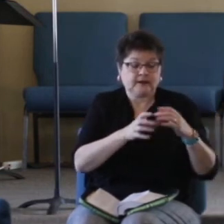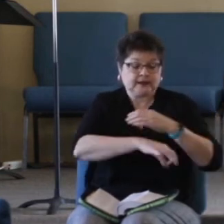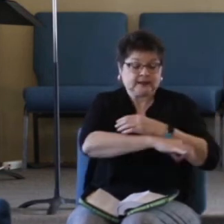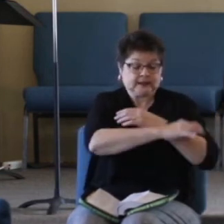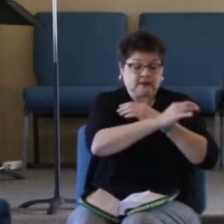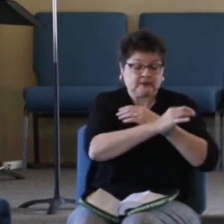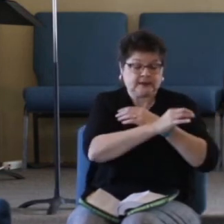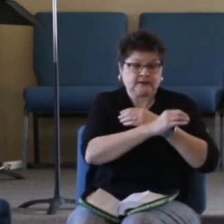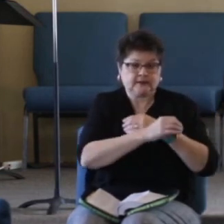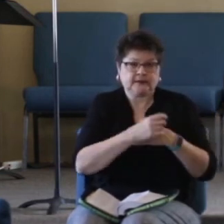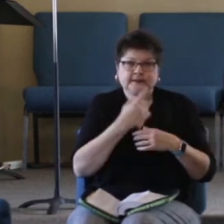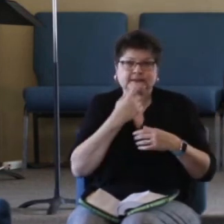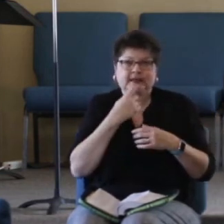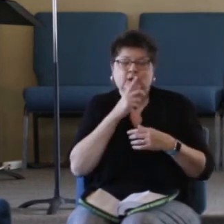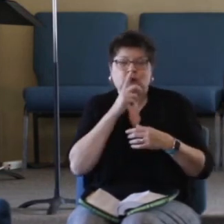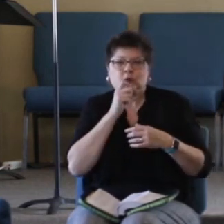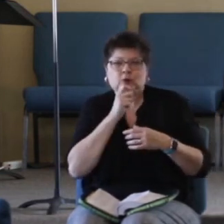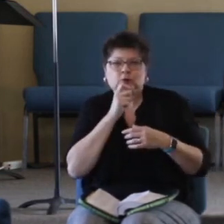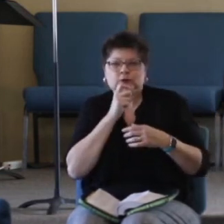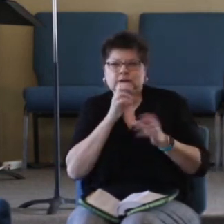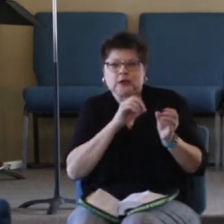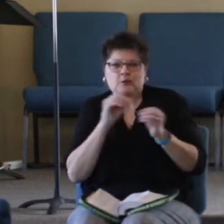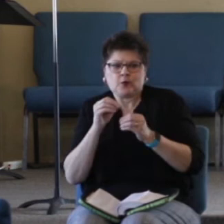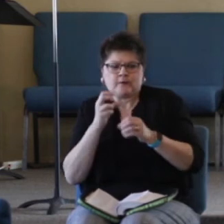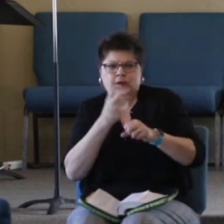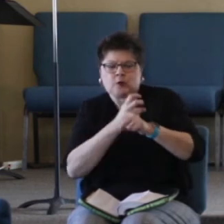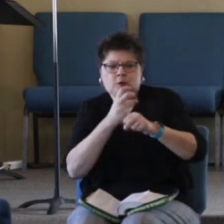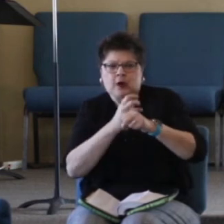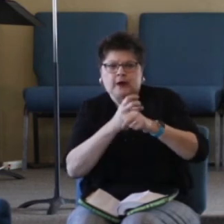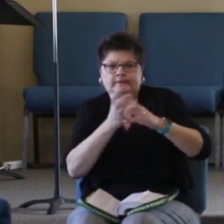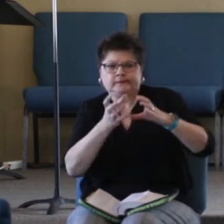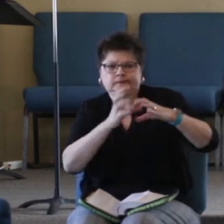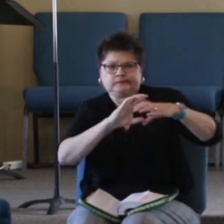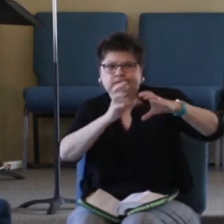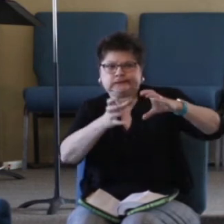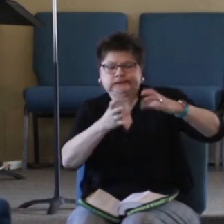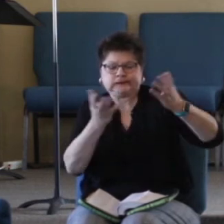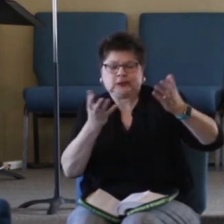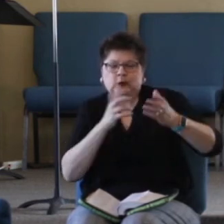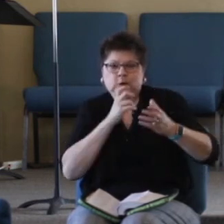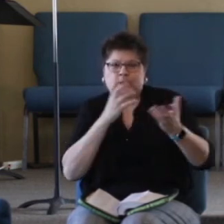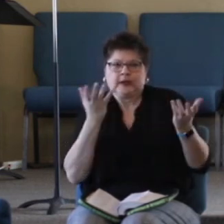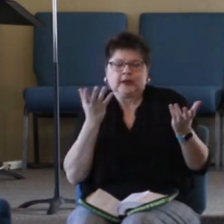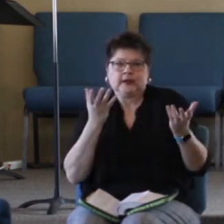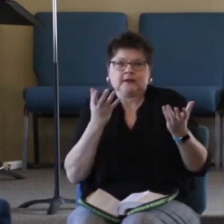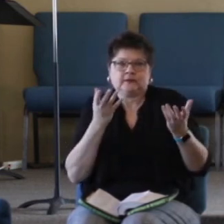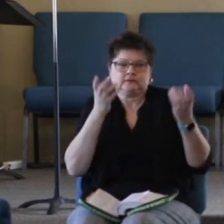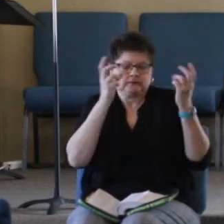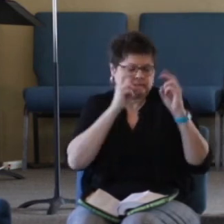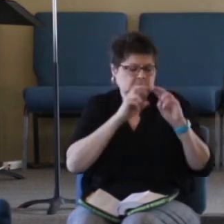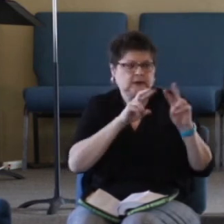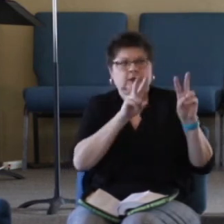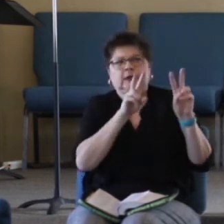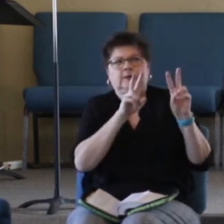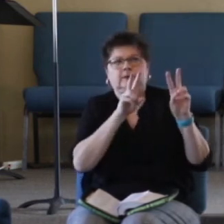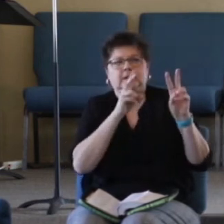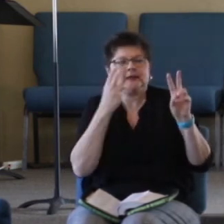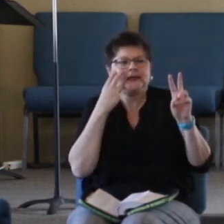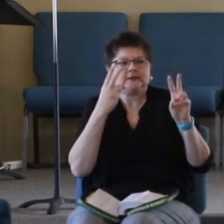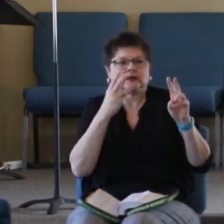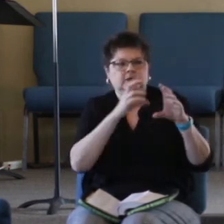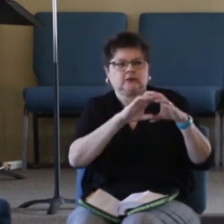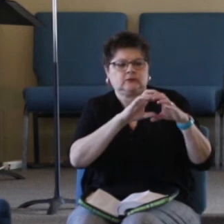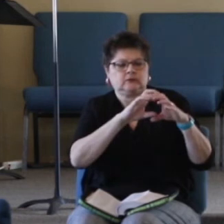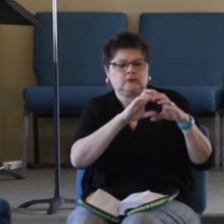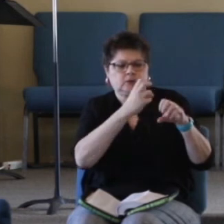stone for us from the entrance of the tomb?" Looking up, they saw that the stone had been